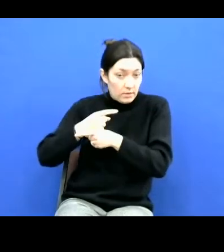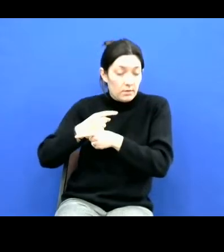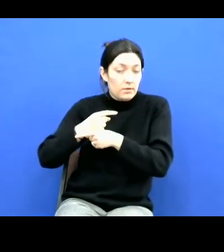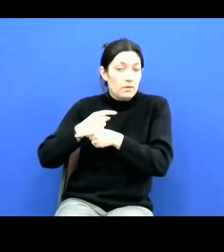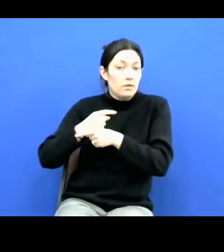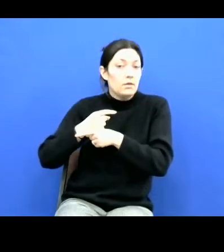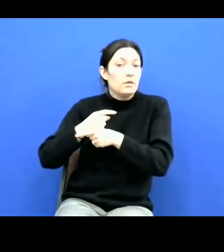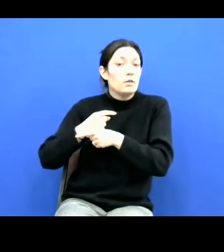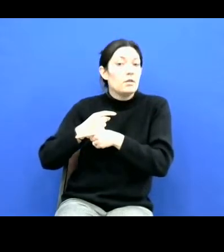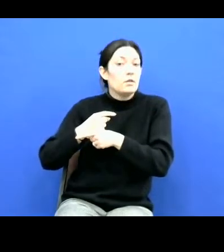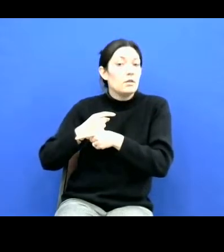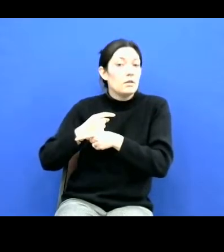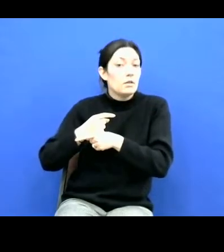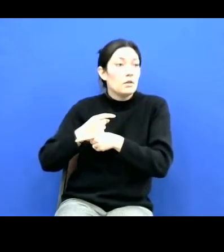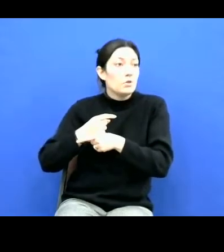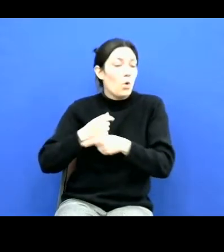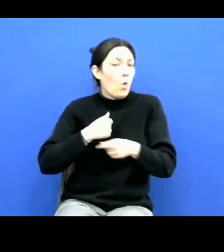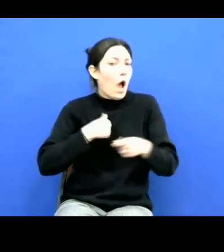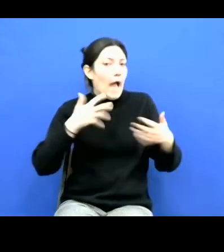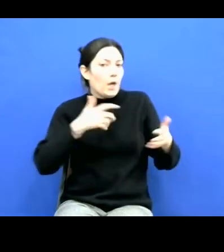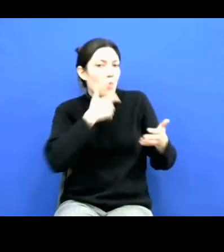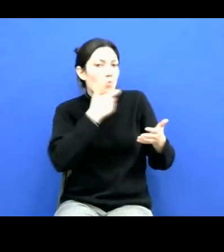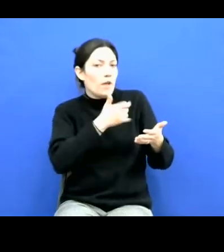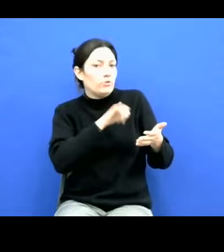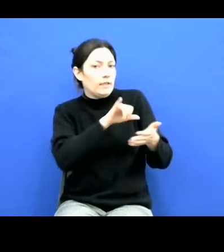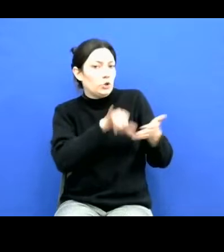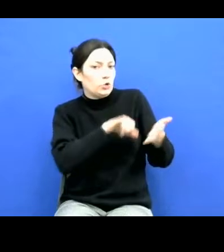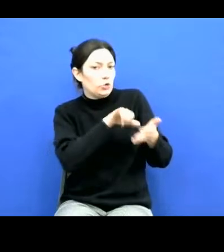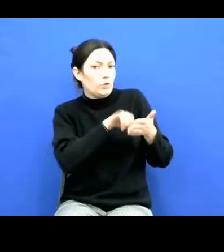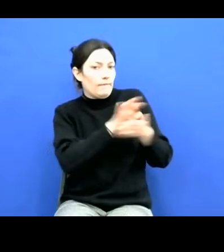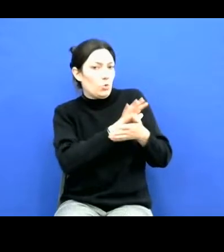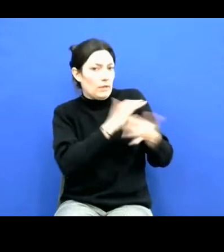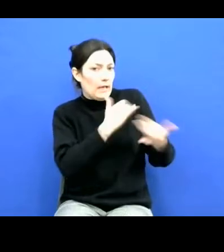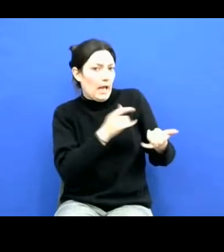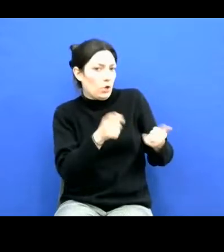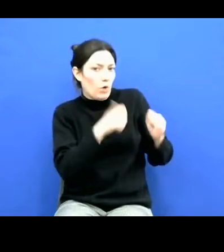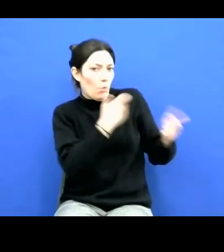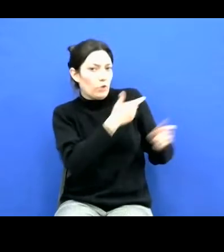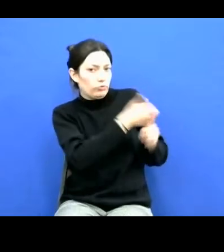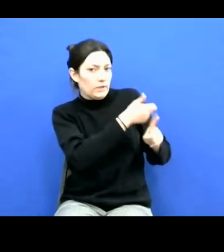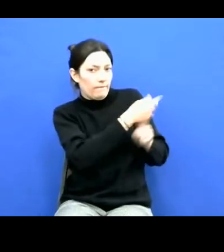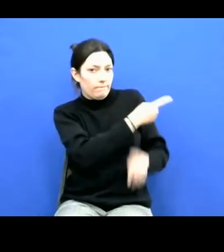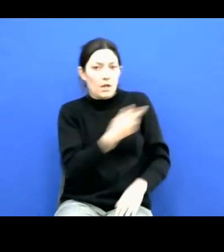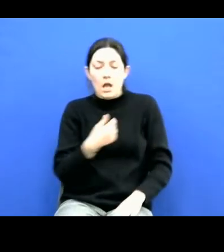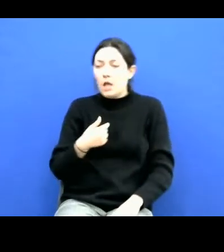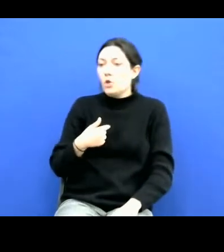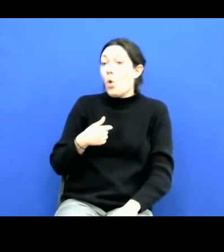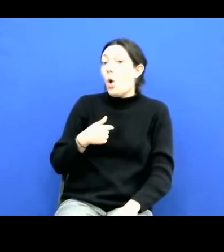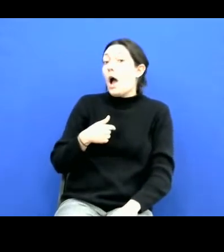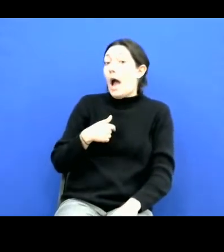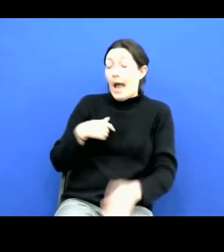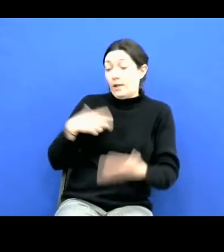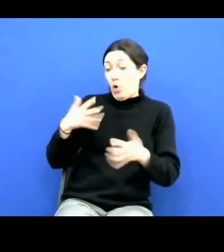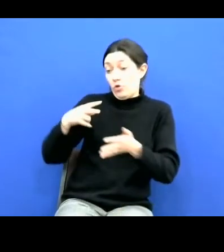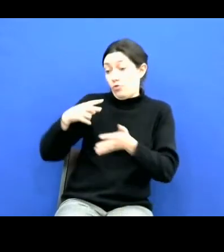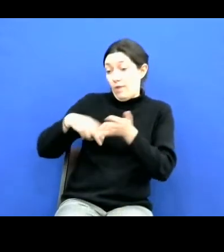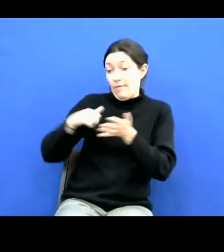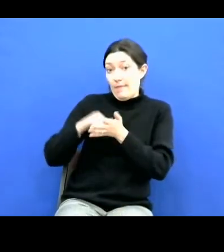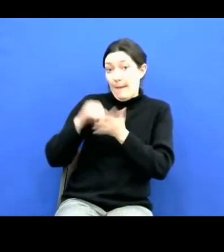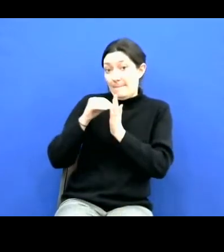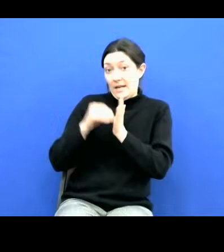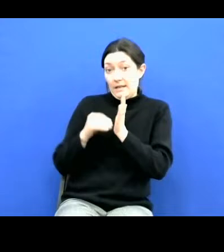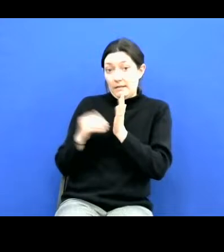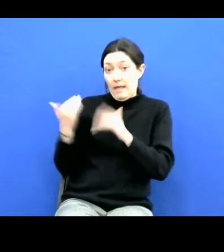I watched a YouTube video today, so you can go back and watch it yourself. I was reading the minutes last